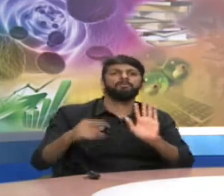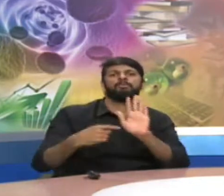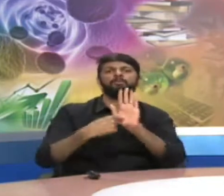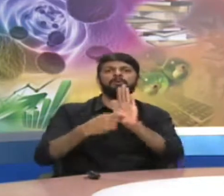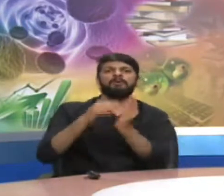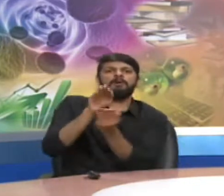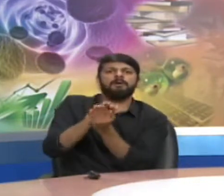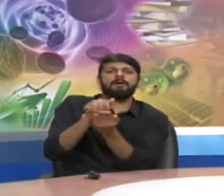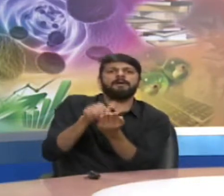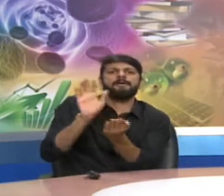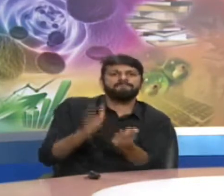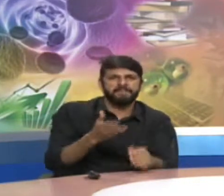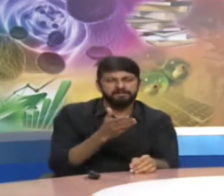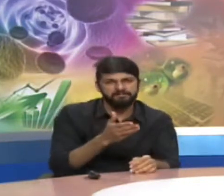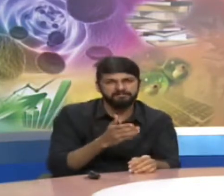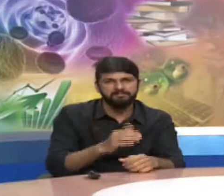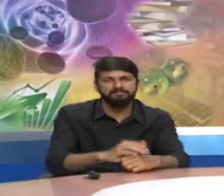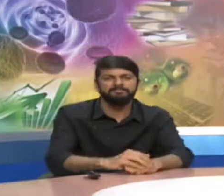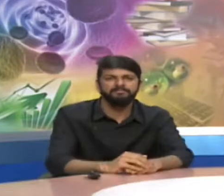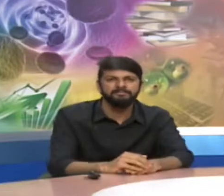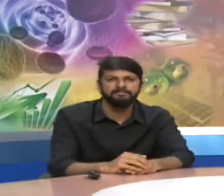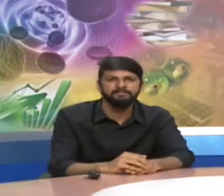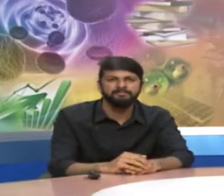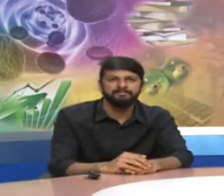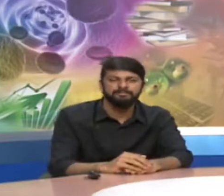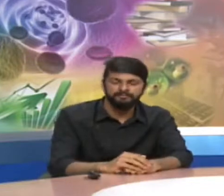they were found at that time.